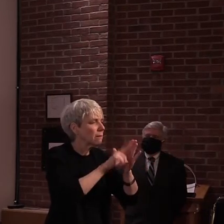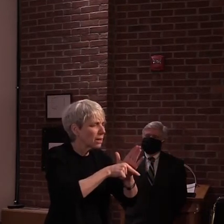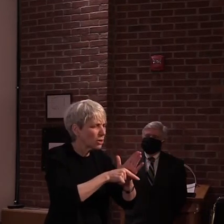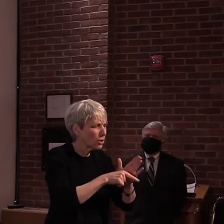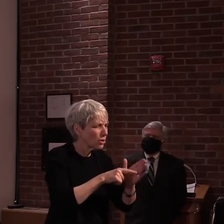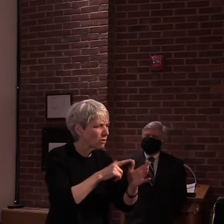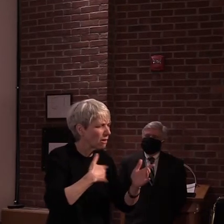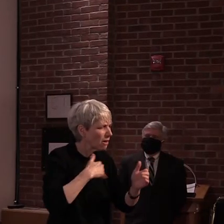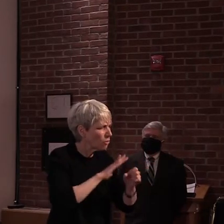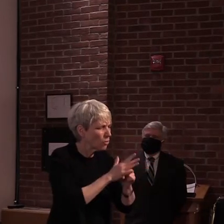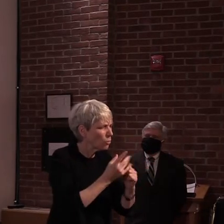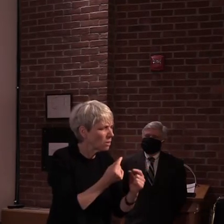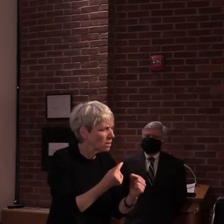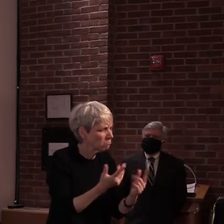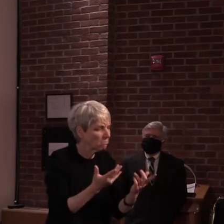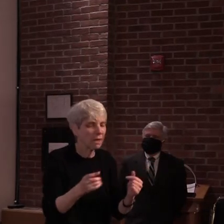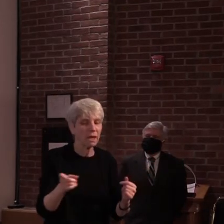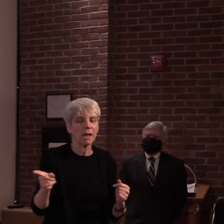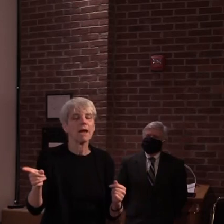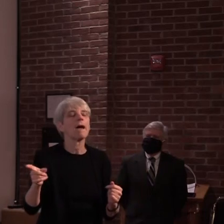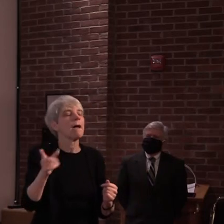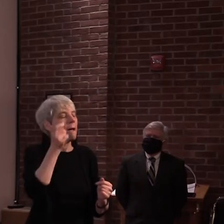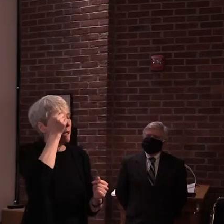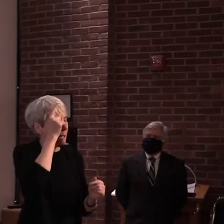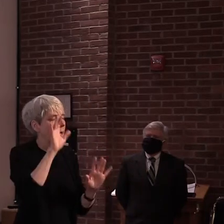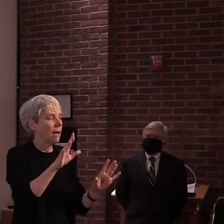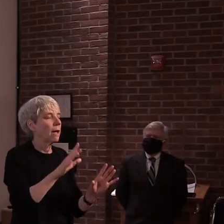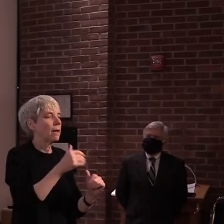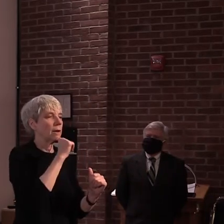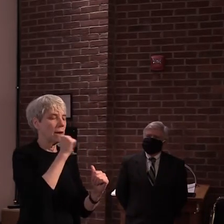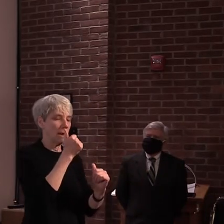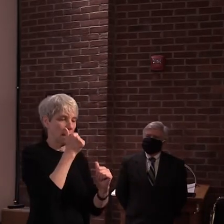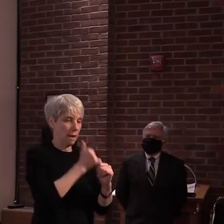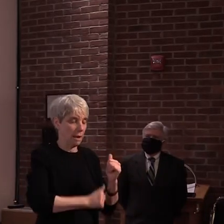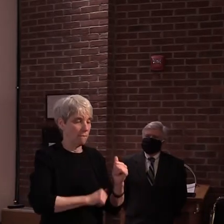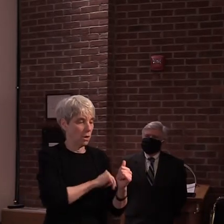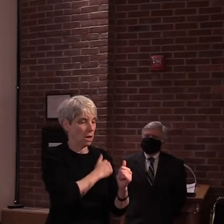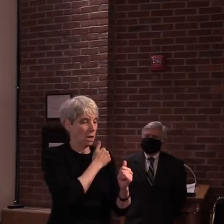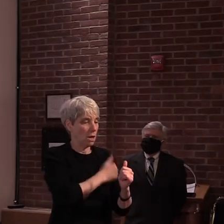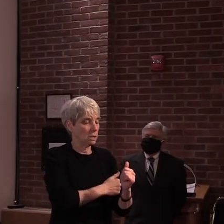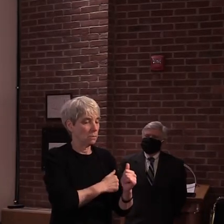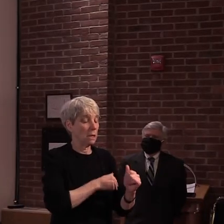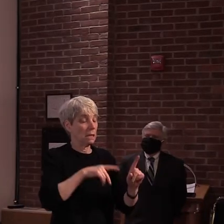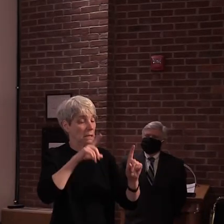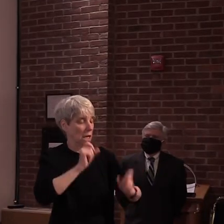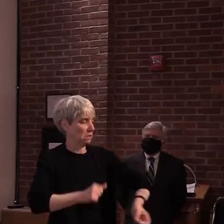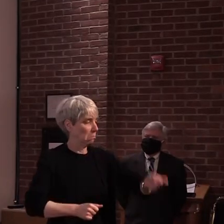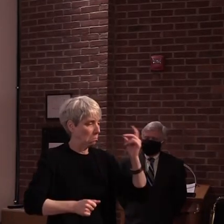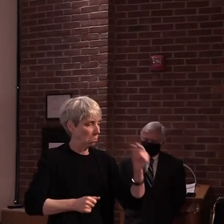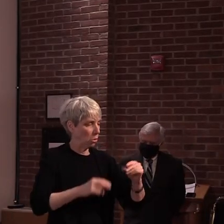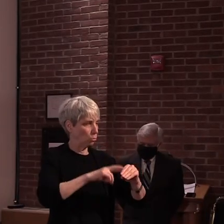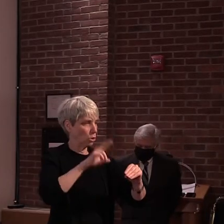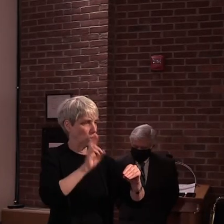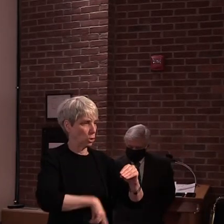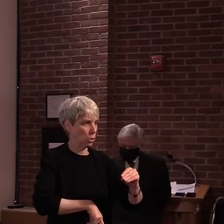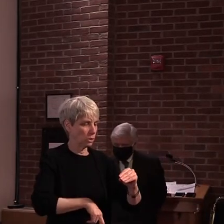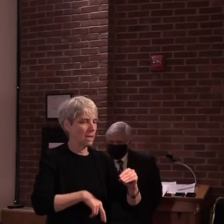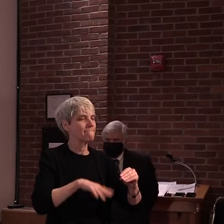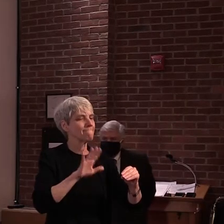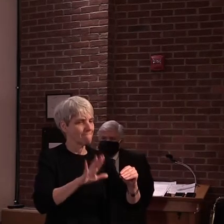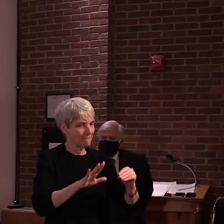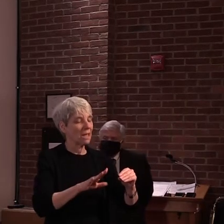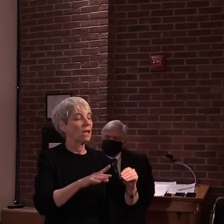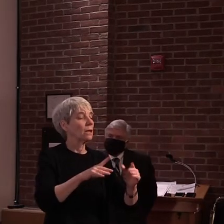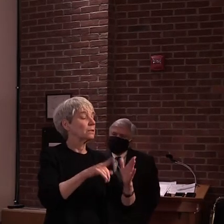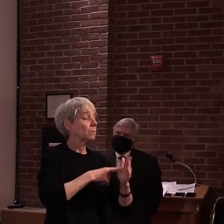discharged before we realized that they were hospitalized, or? You know, you do make a good point, but not every hospital has the turnaround capability on the test to get it back as quickly as they'd